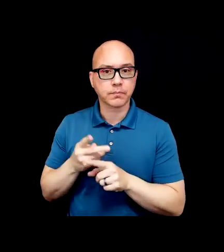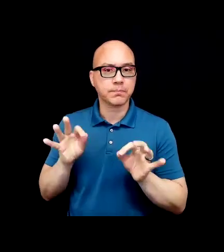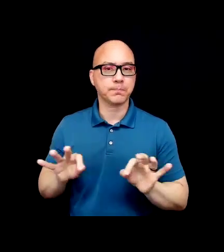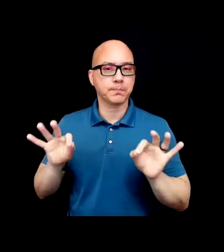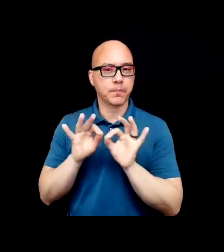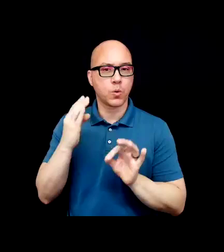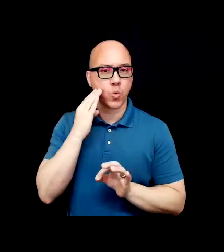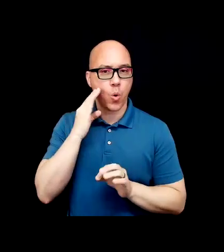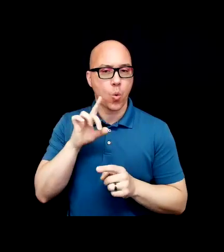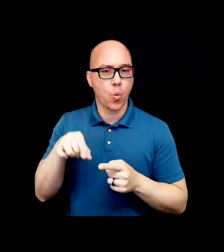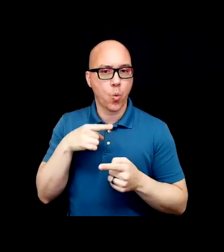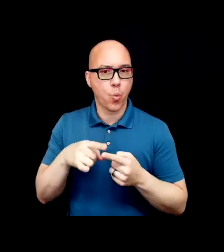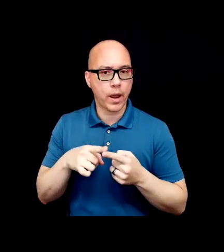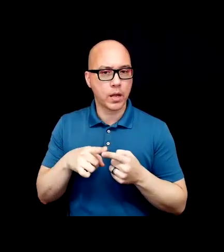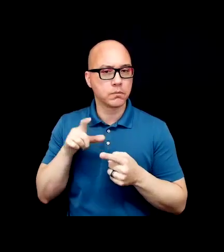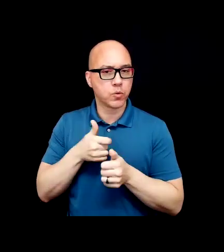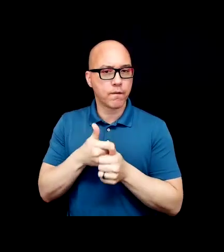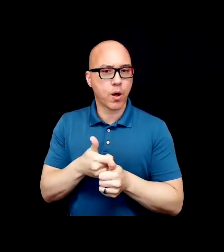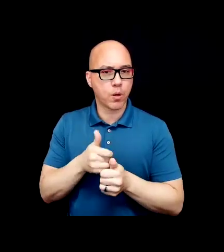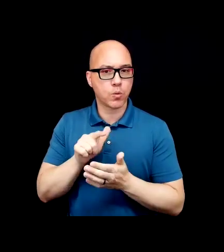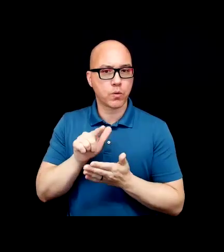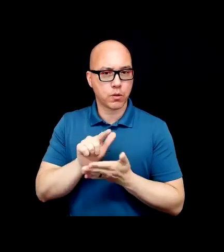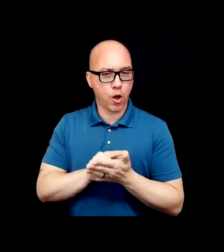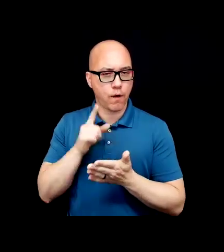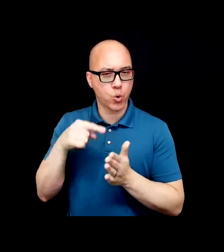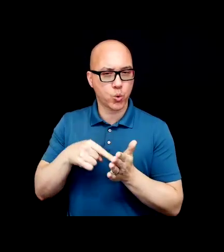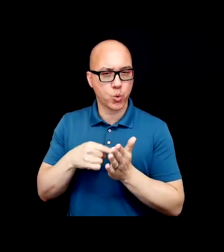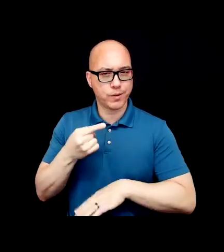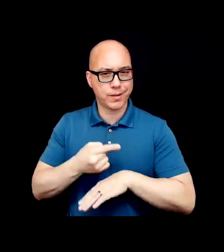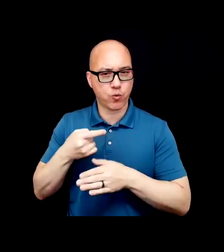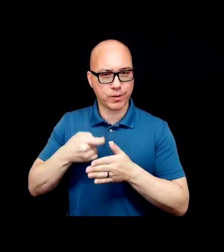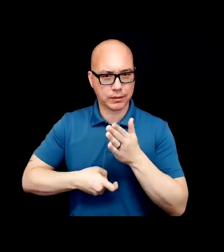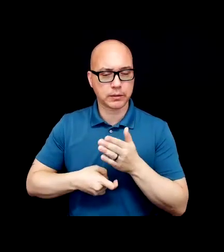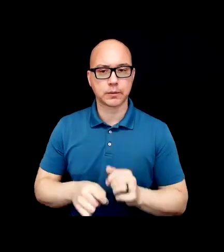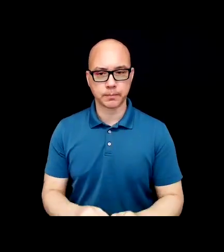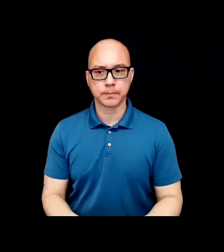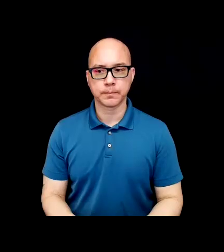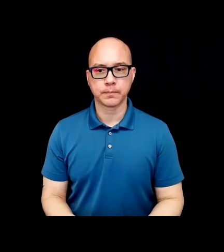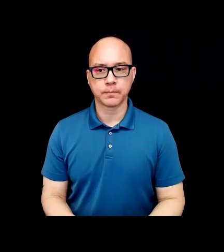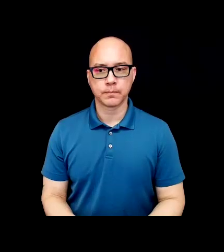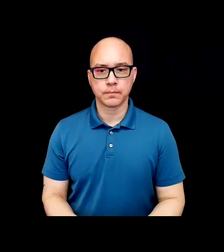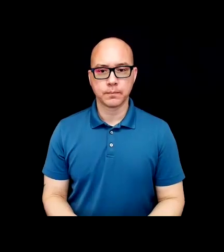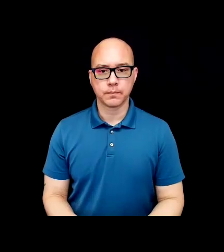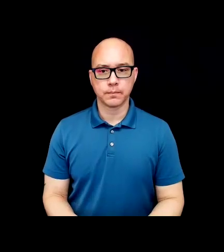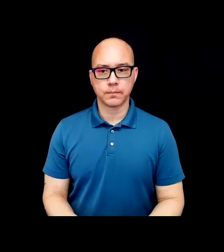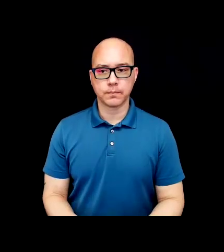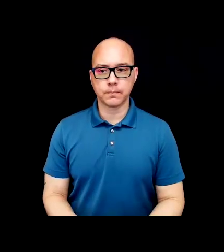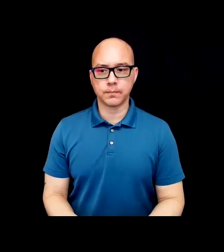are expected to be compliant with those deadlines as the entity type you chose. Next slide.